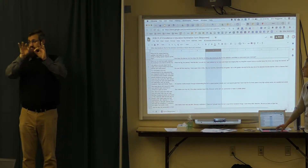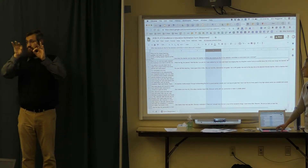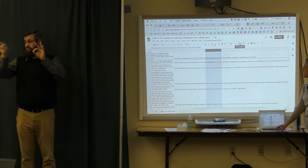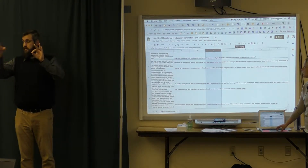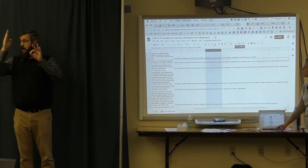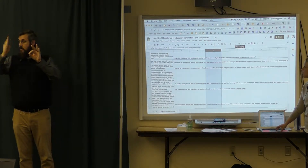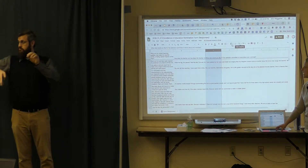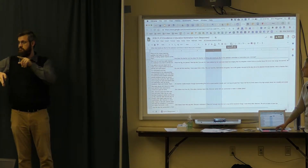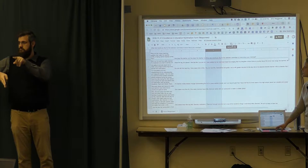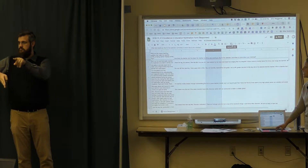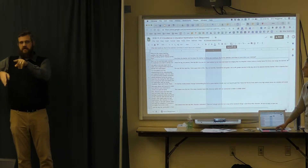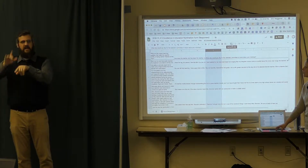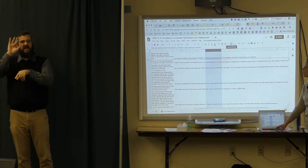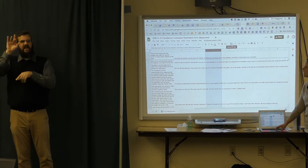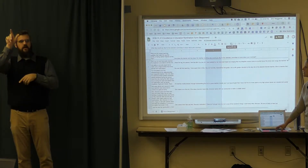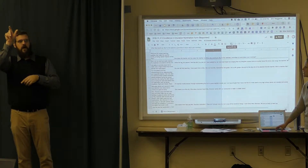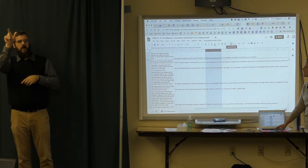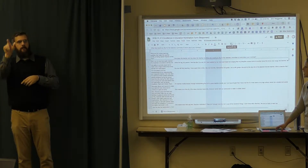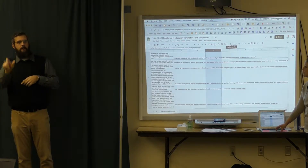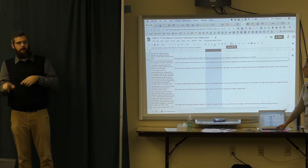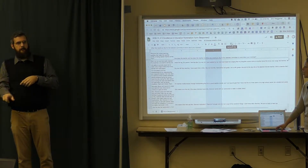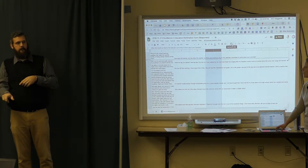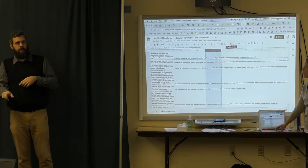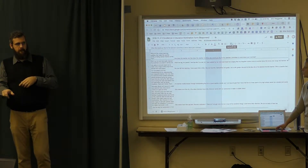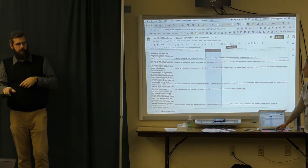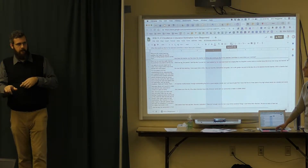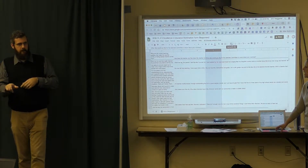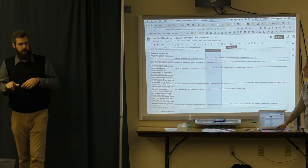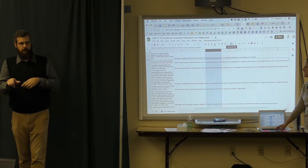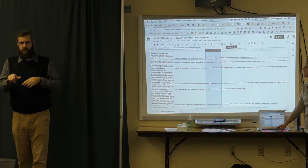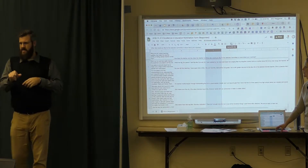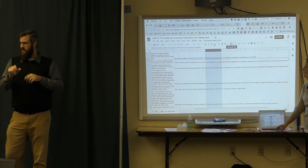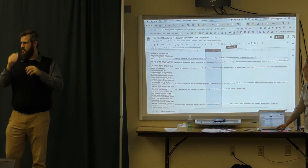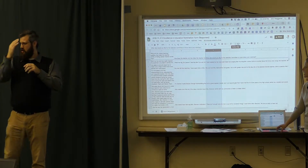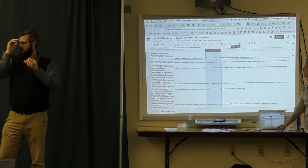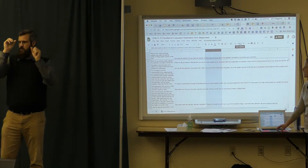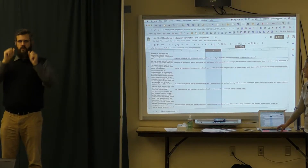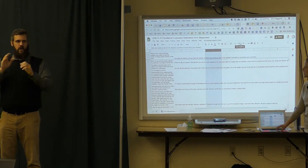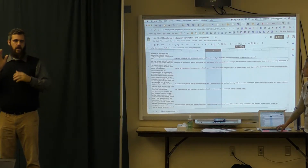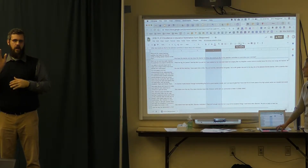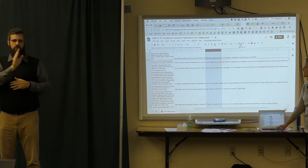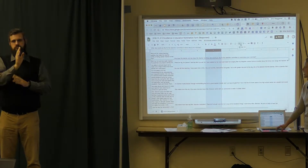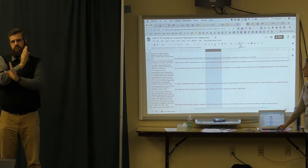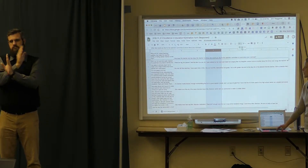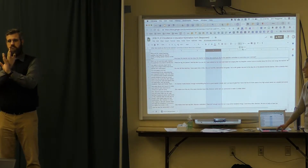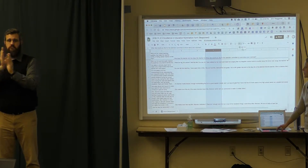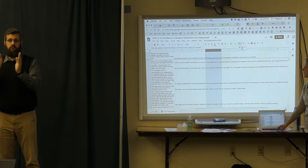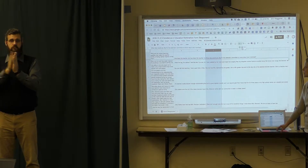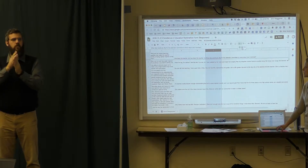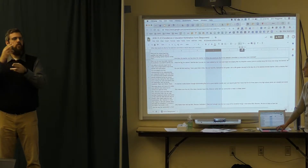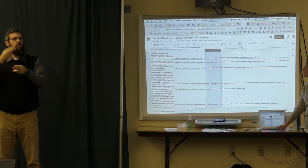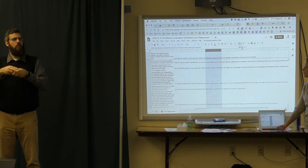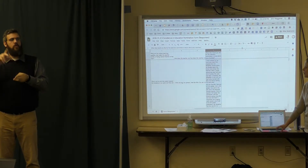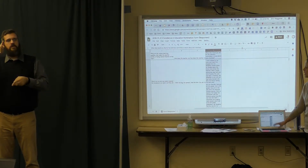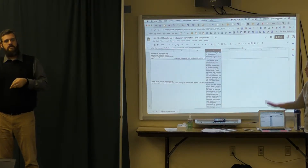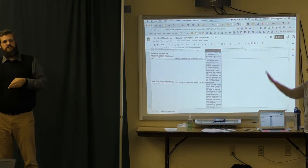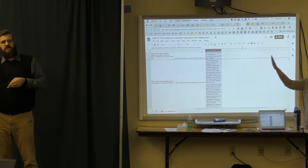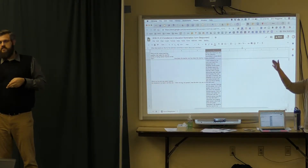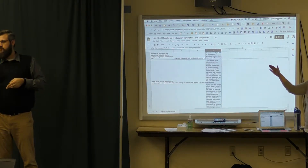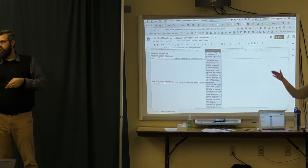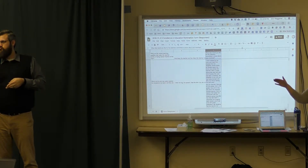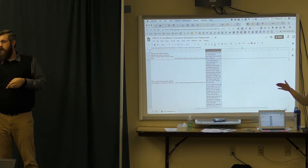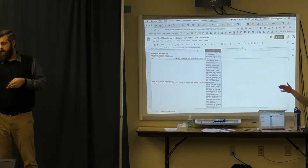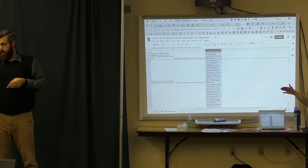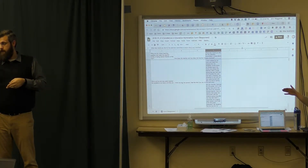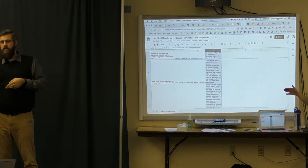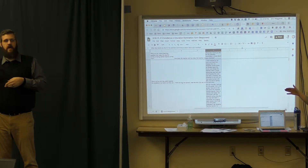Gotcha. and then it's in the same row where you can align it left to right. It's called Text Wrap, and then you just click the middle one,